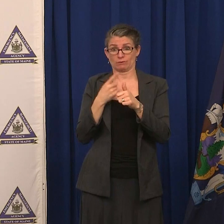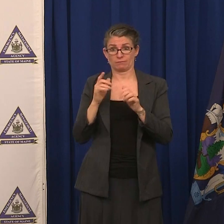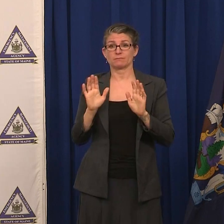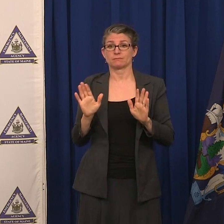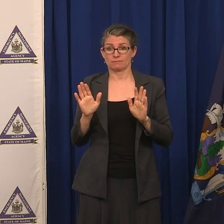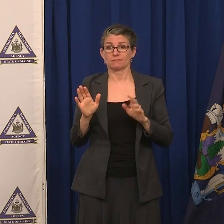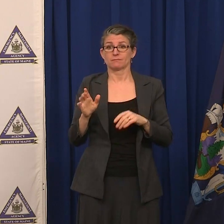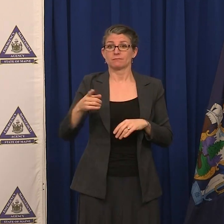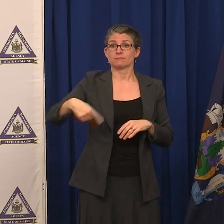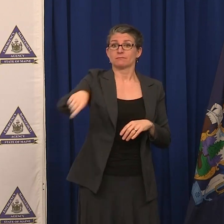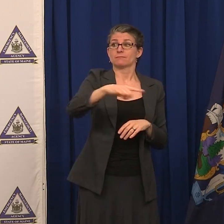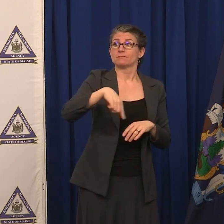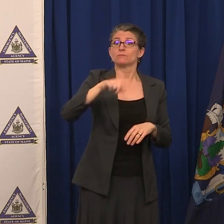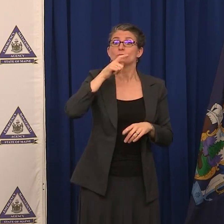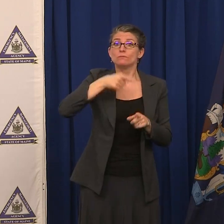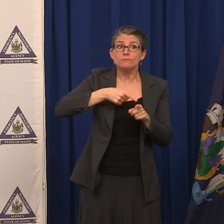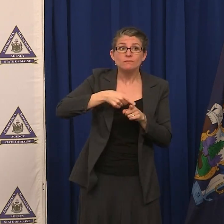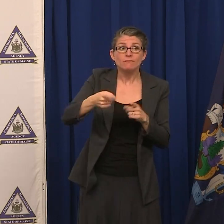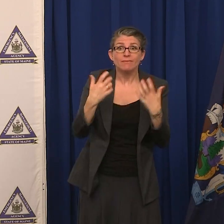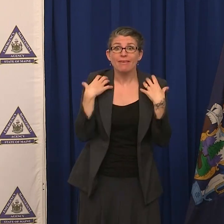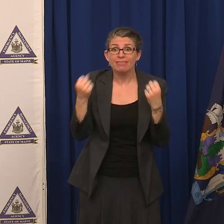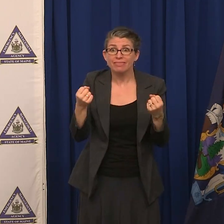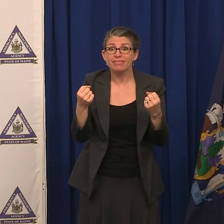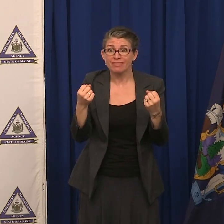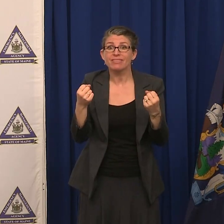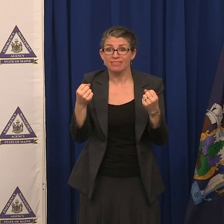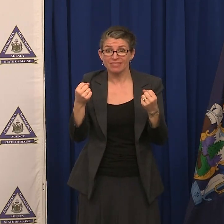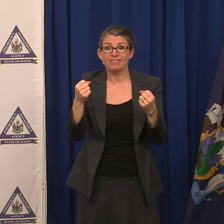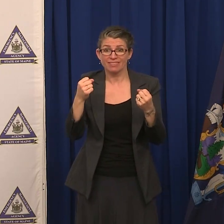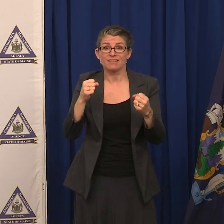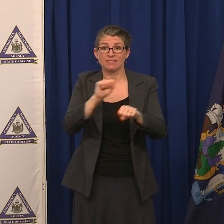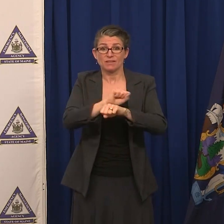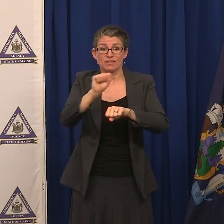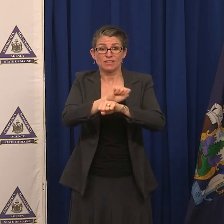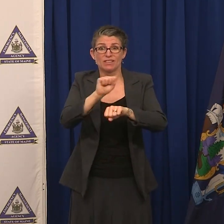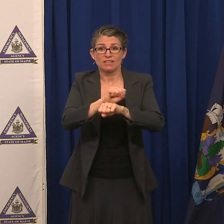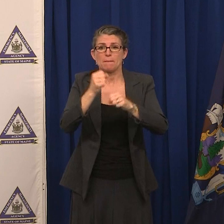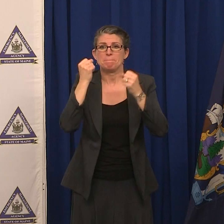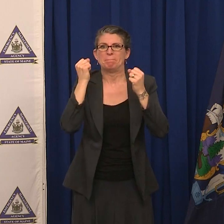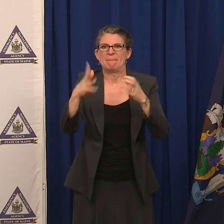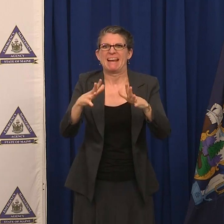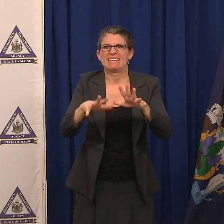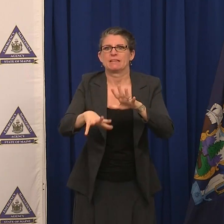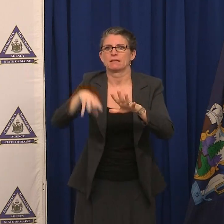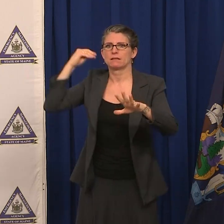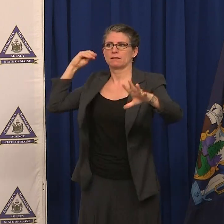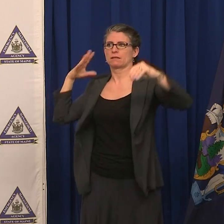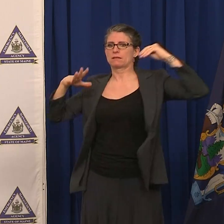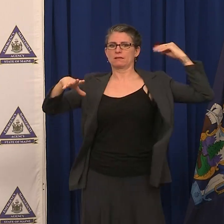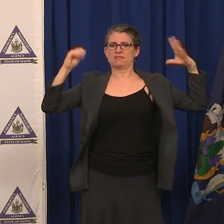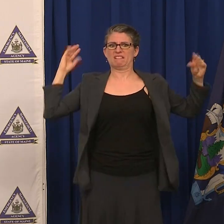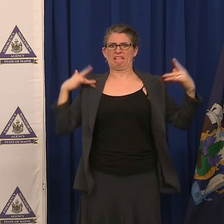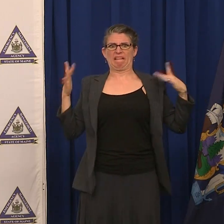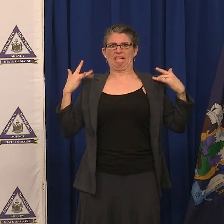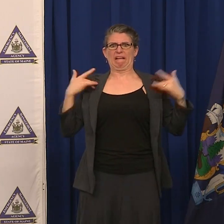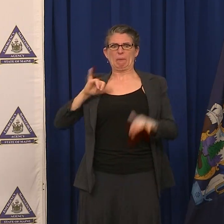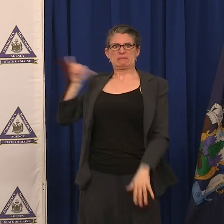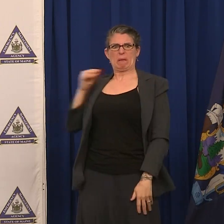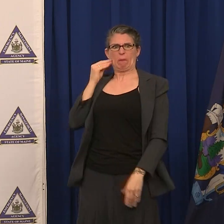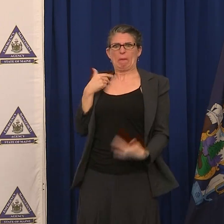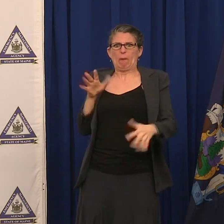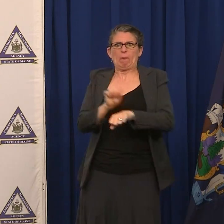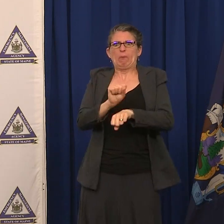time when many thousands of other Maine people are staying home. We're all doing our part to try to minimize the spread